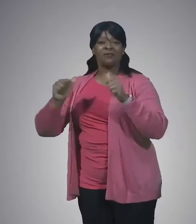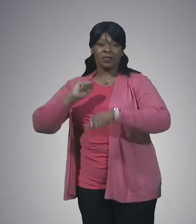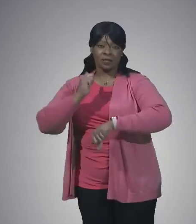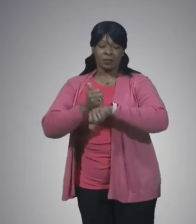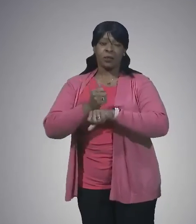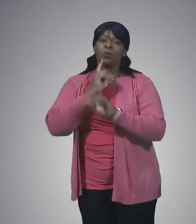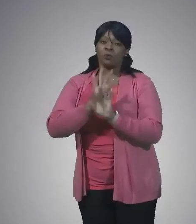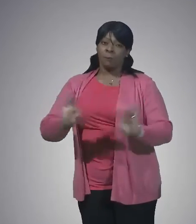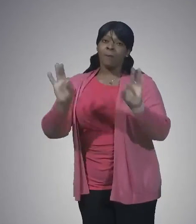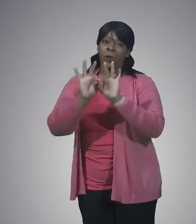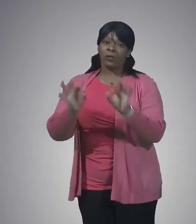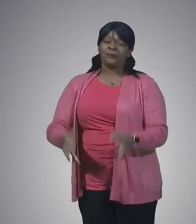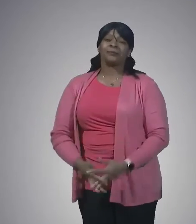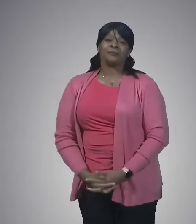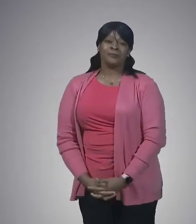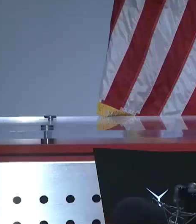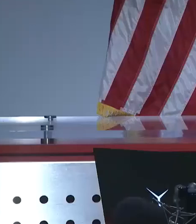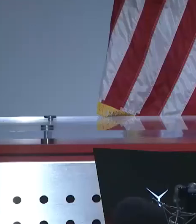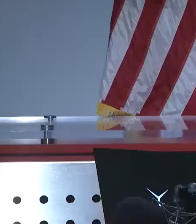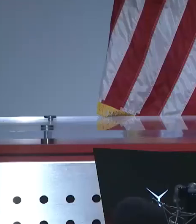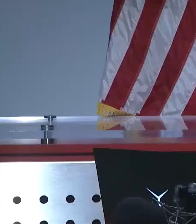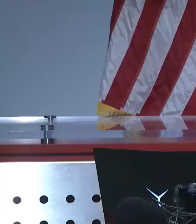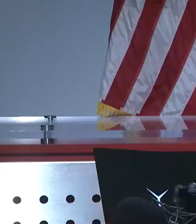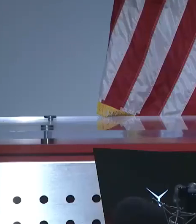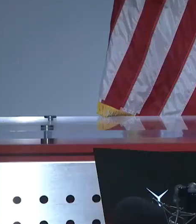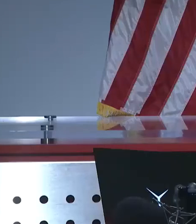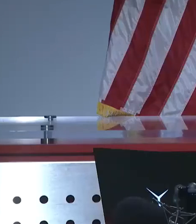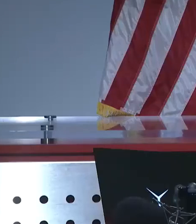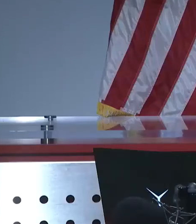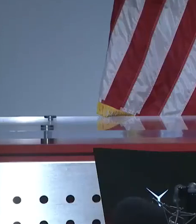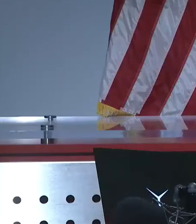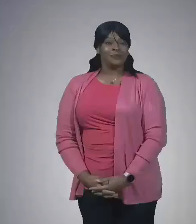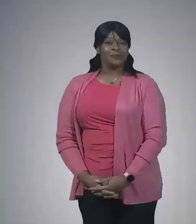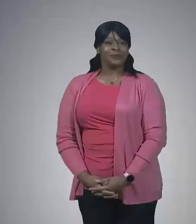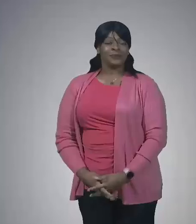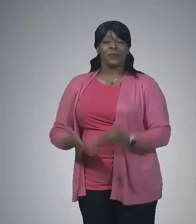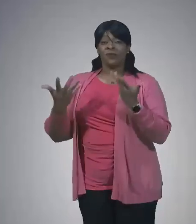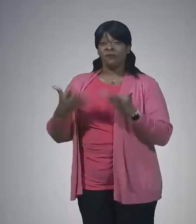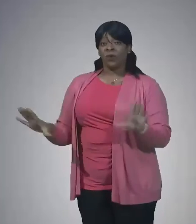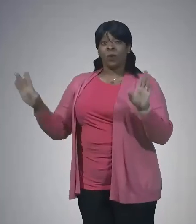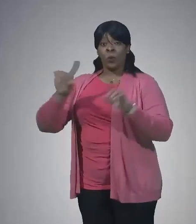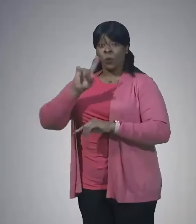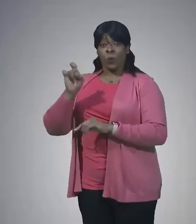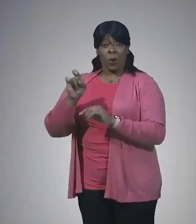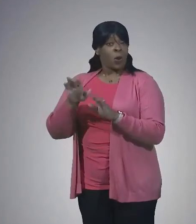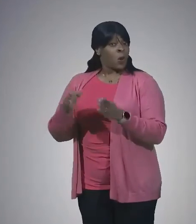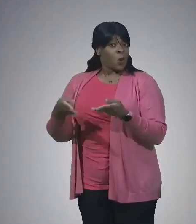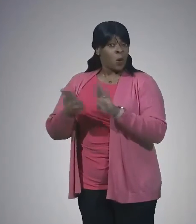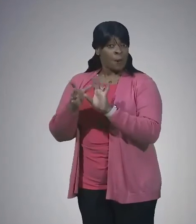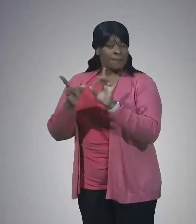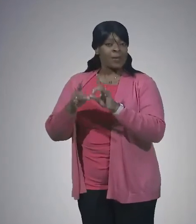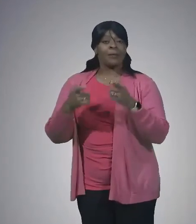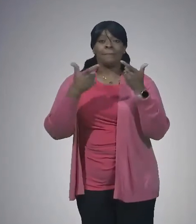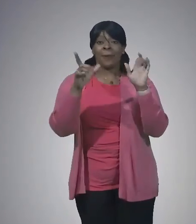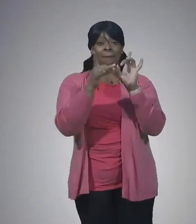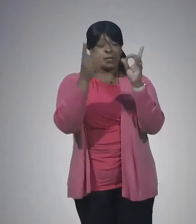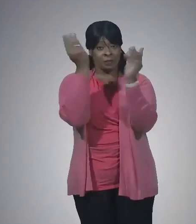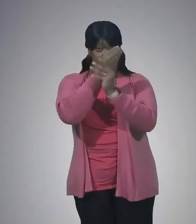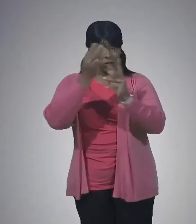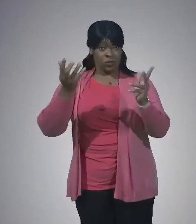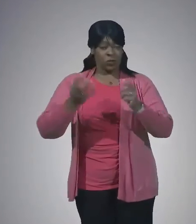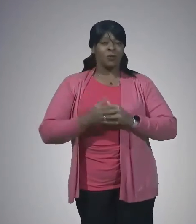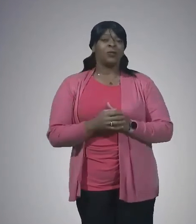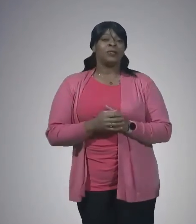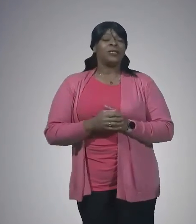so important. Those are all of our questions today. Are there any closing messages? The biggest message that I can give,